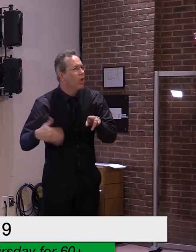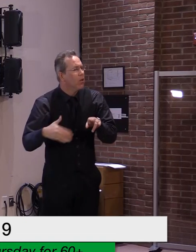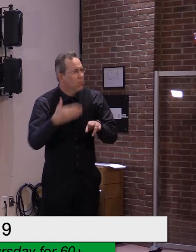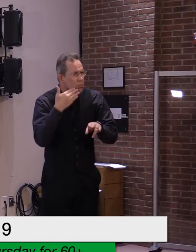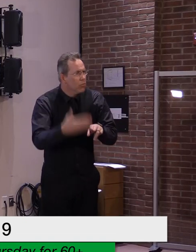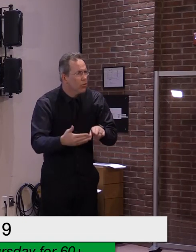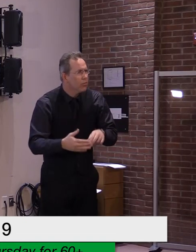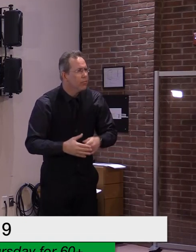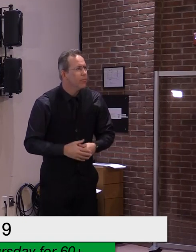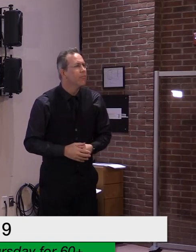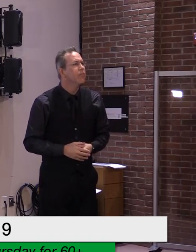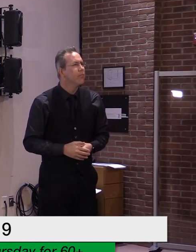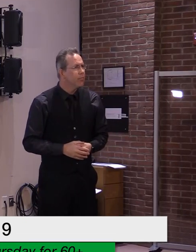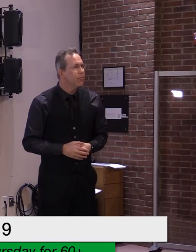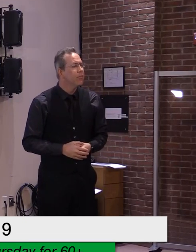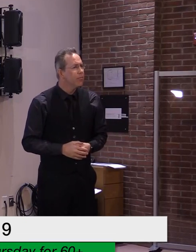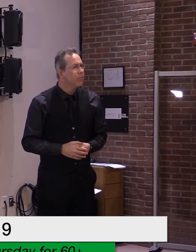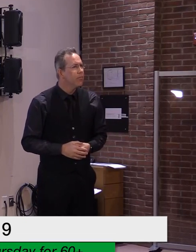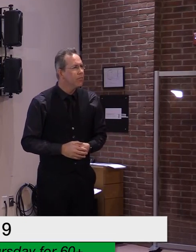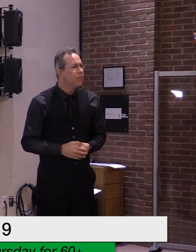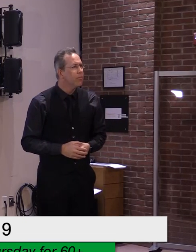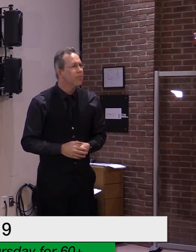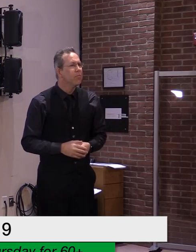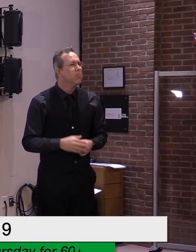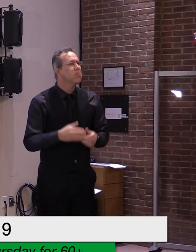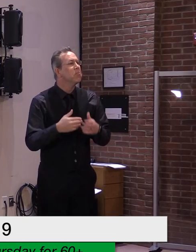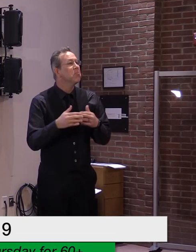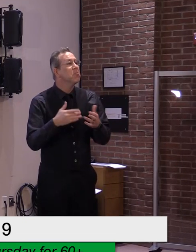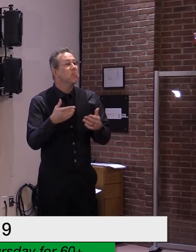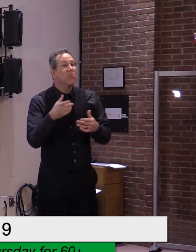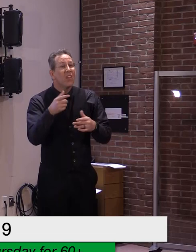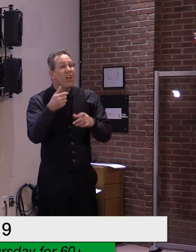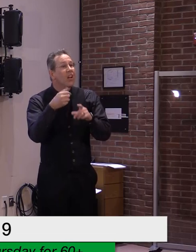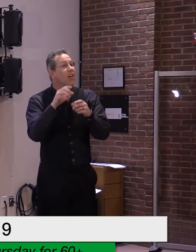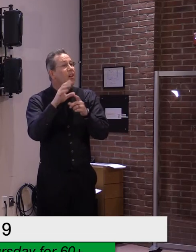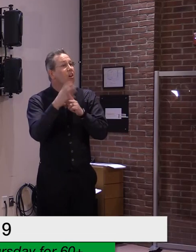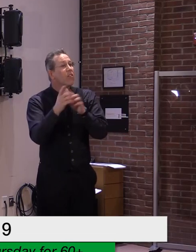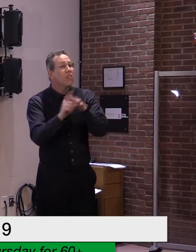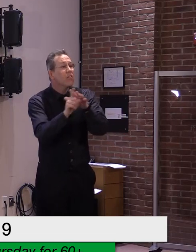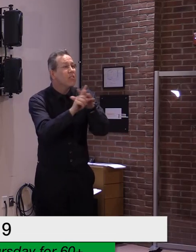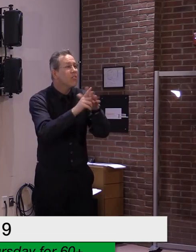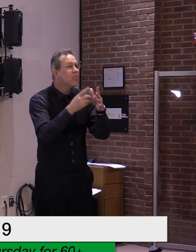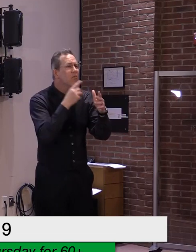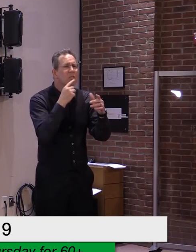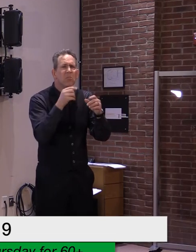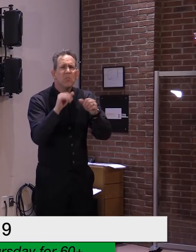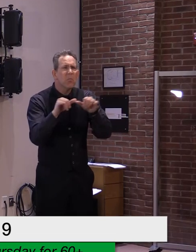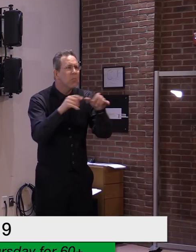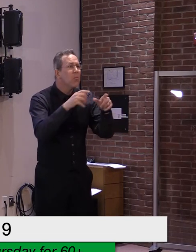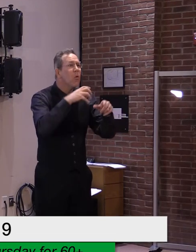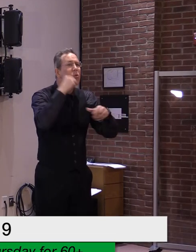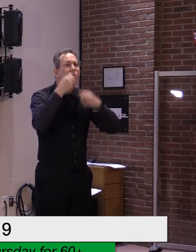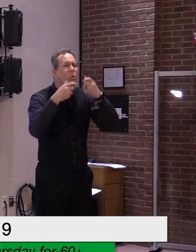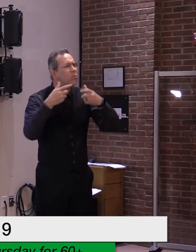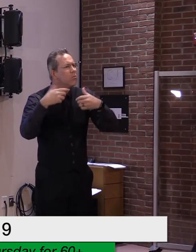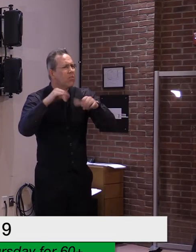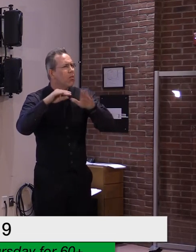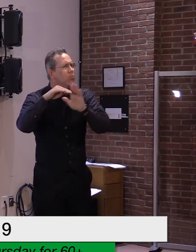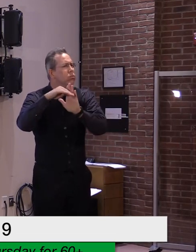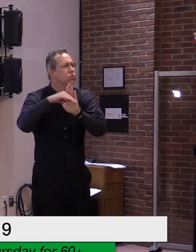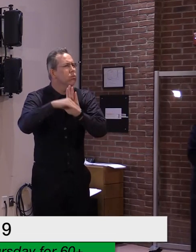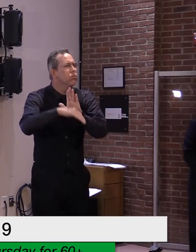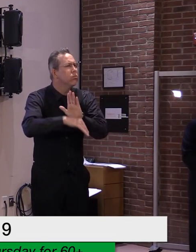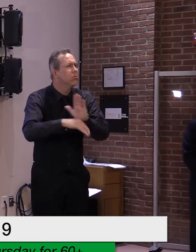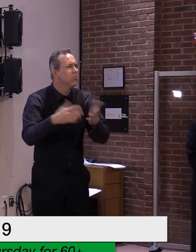trend continues to go down even as cases remain stagnant among the younger age groups. We continue to see the impact